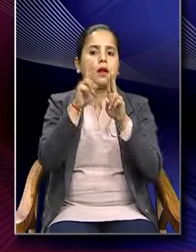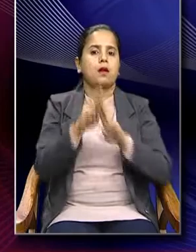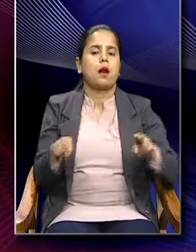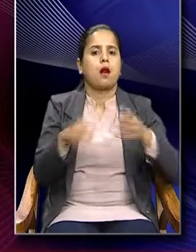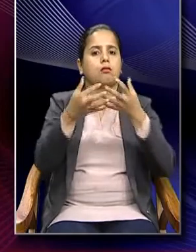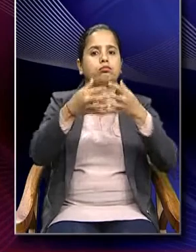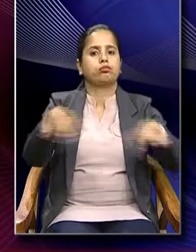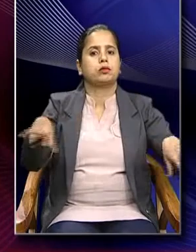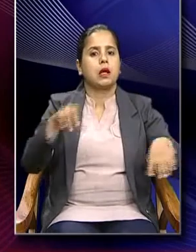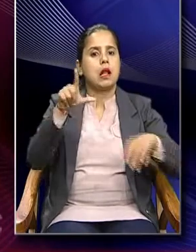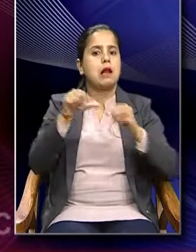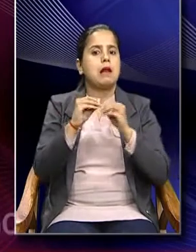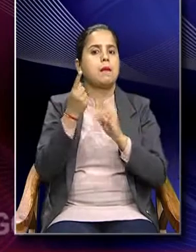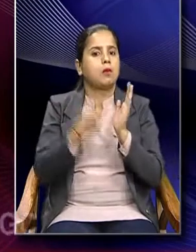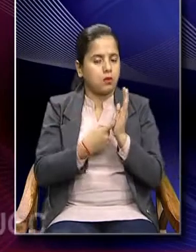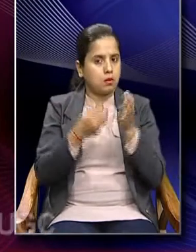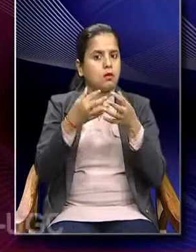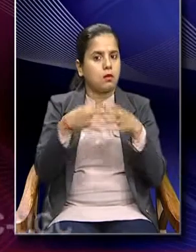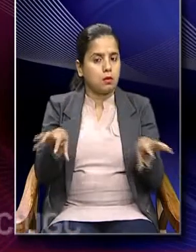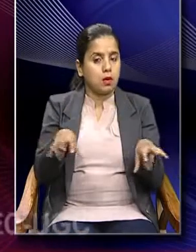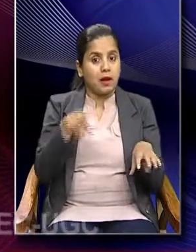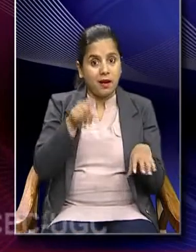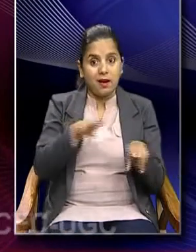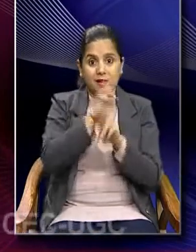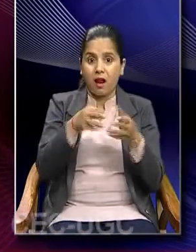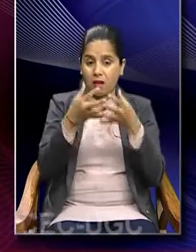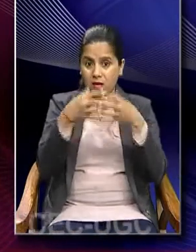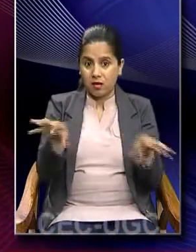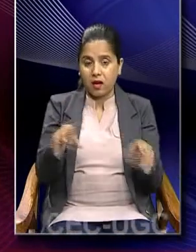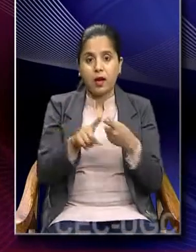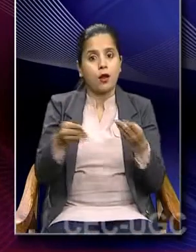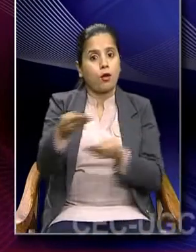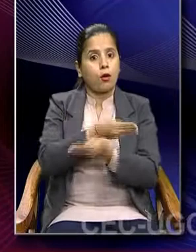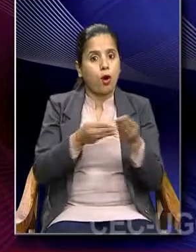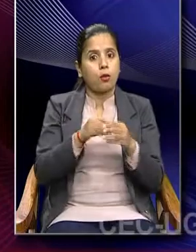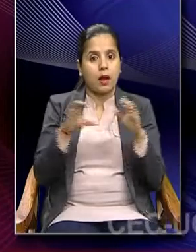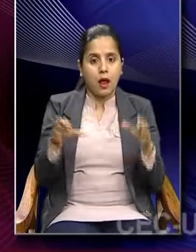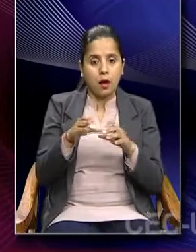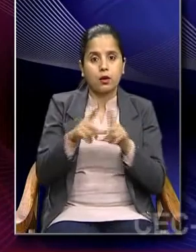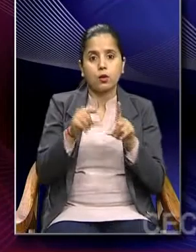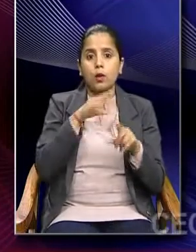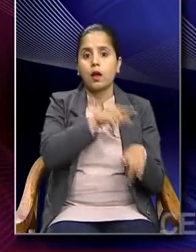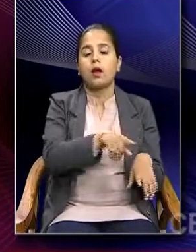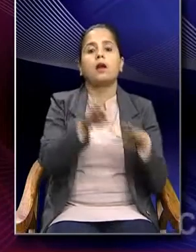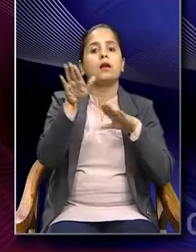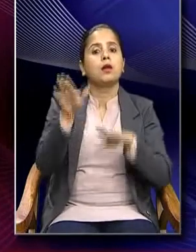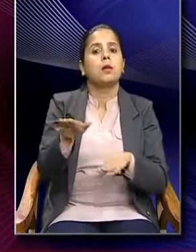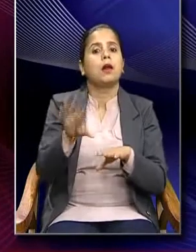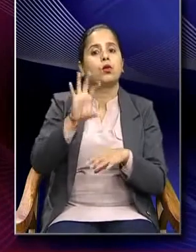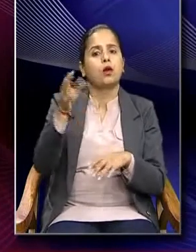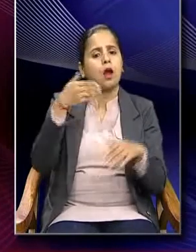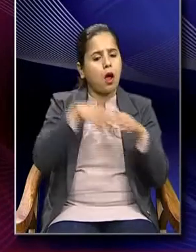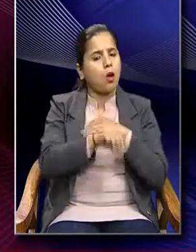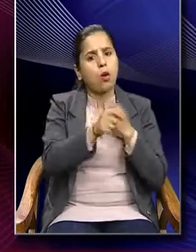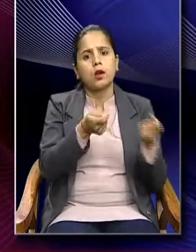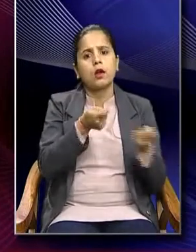So, because of this international division of labor, the economic activity in dependent countries is not within the control